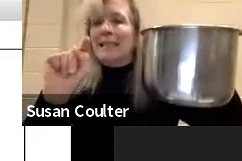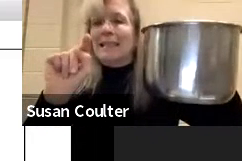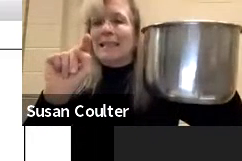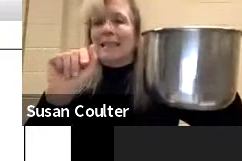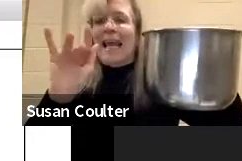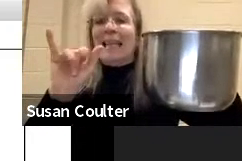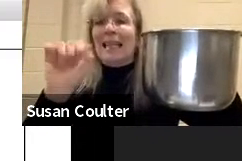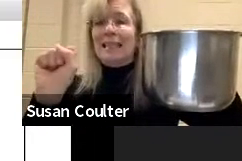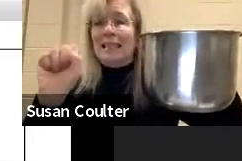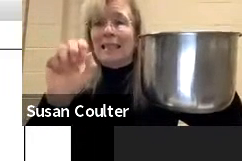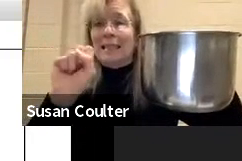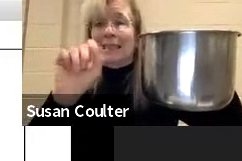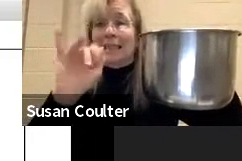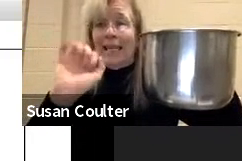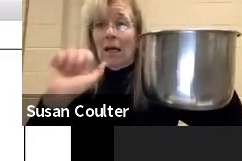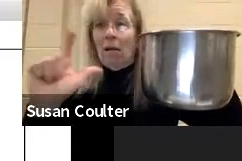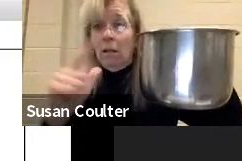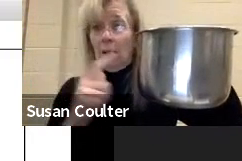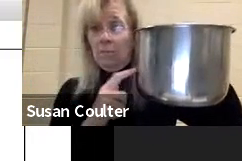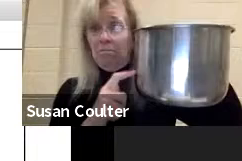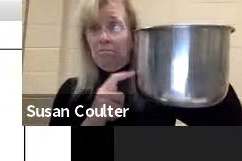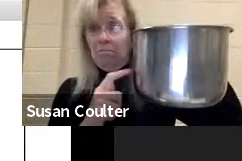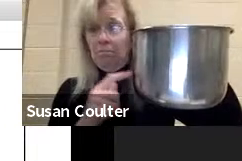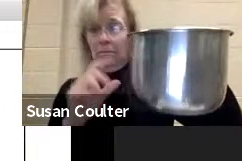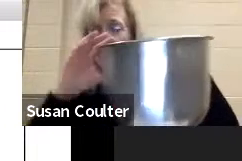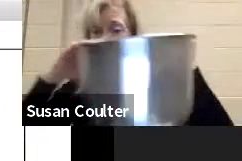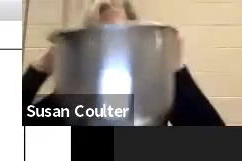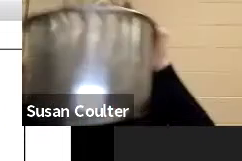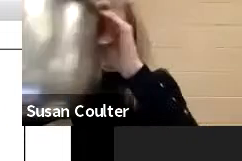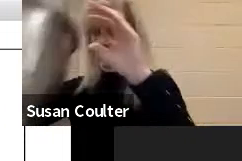This stainless steel.